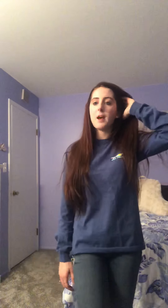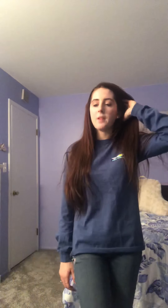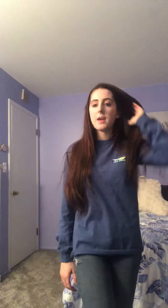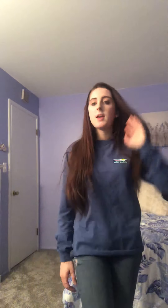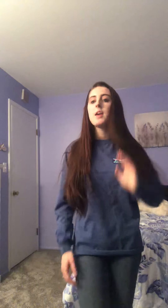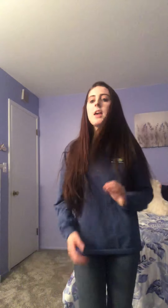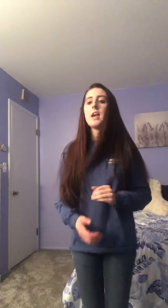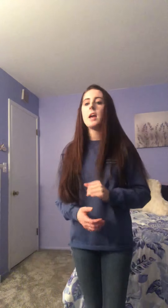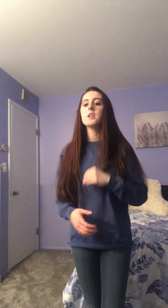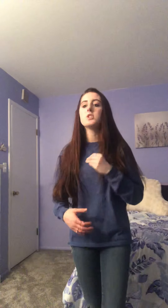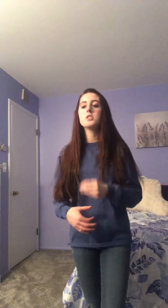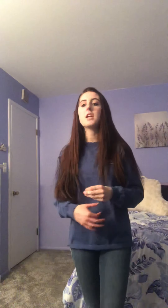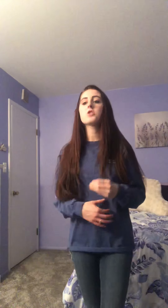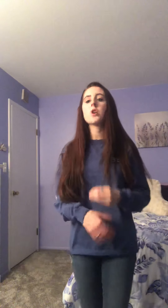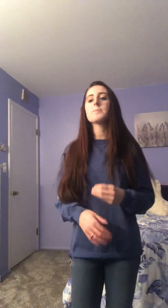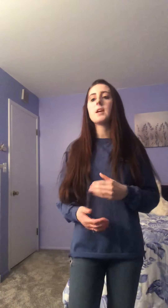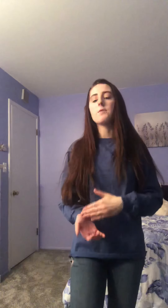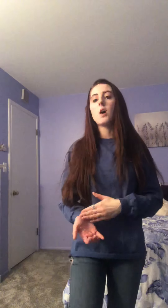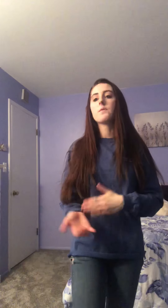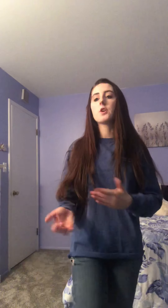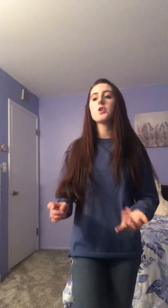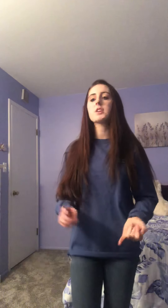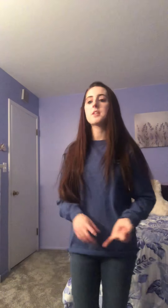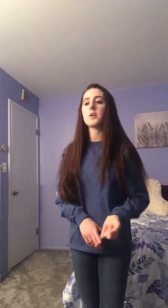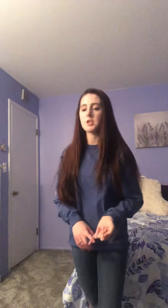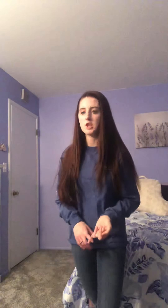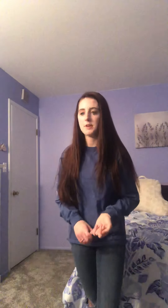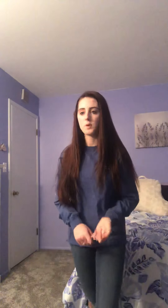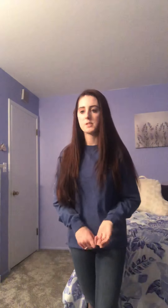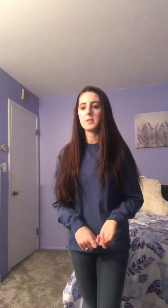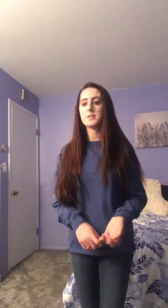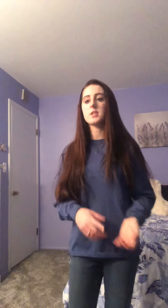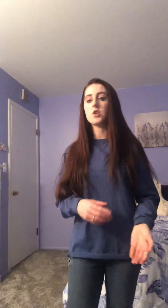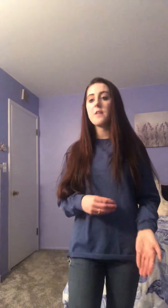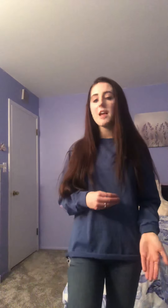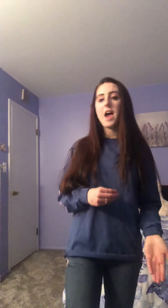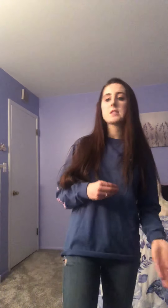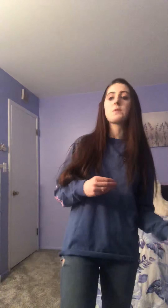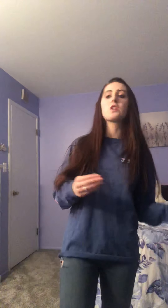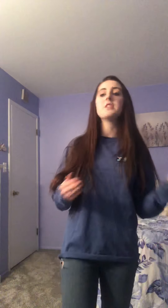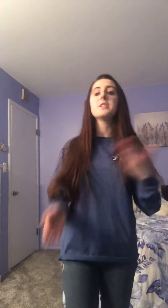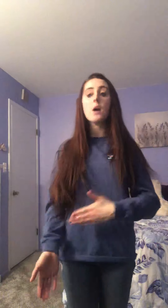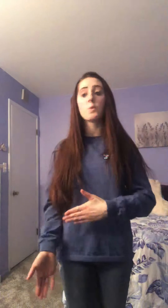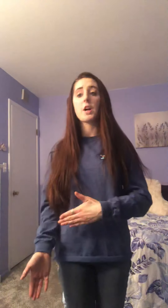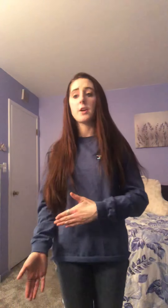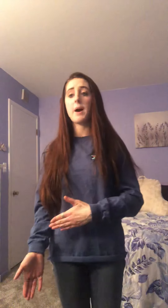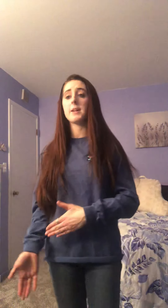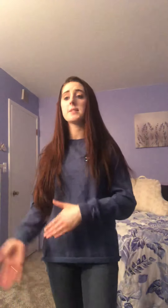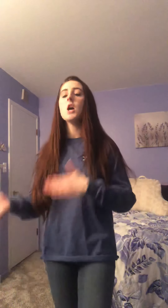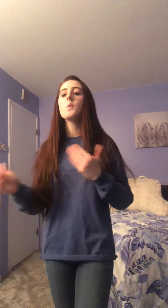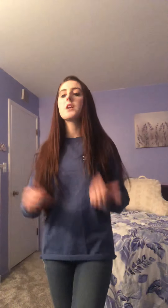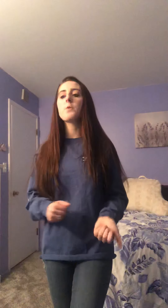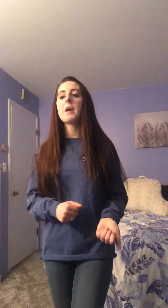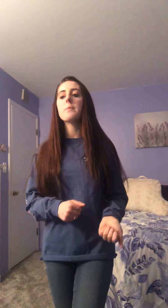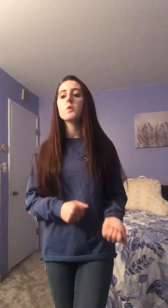ballet. Dance jumps involve vertical acceleration and forces. Since gravity acts vertically downward on our bodies, we can remain